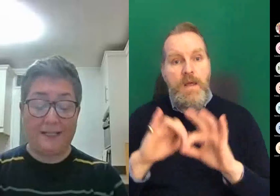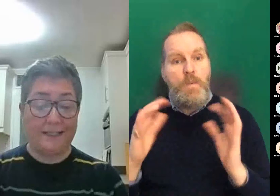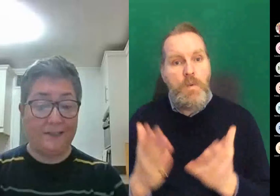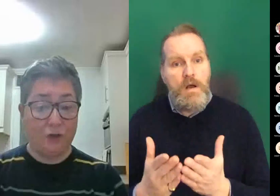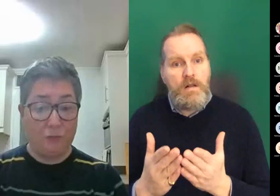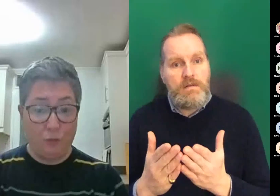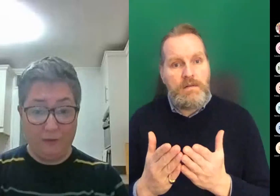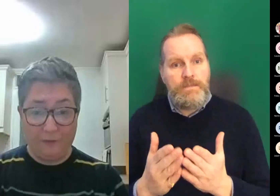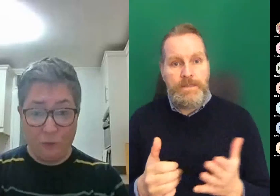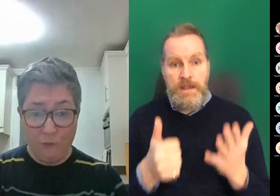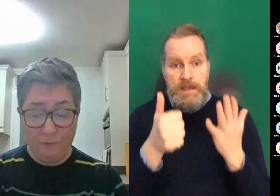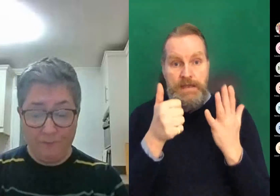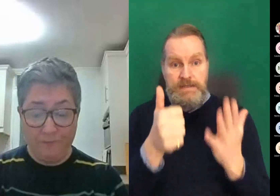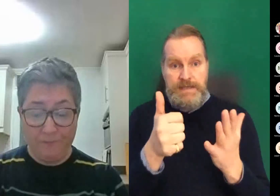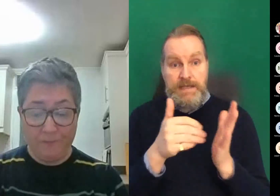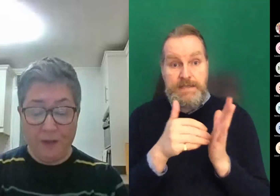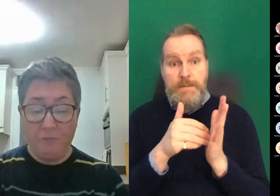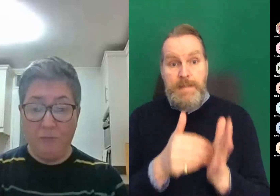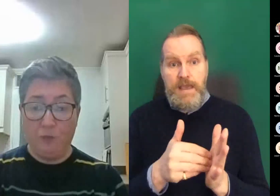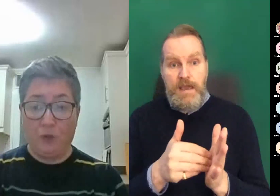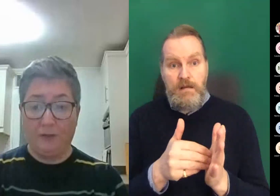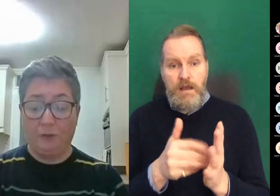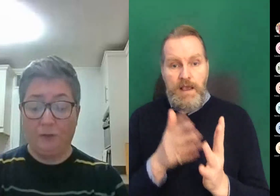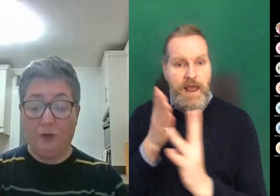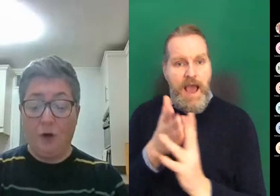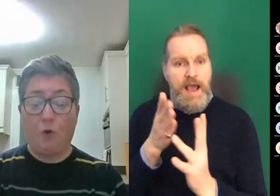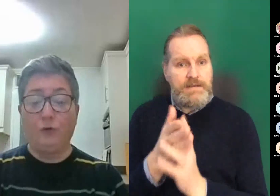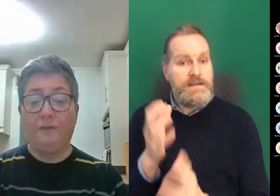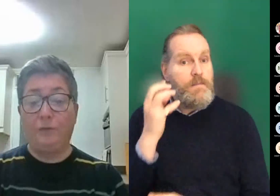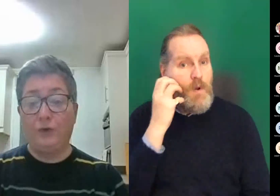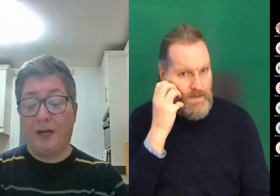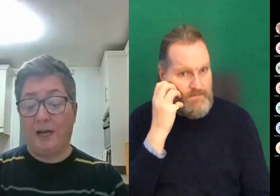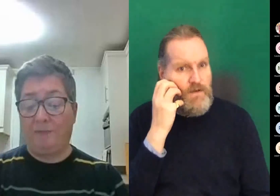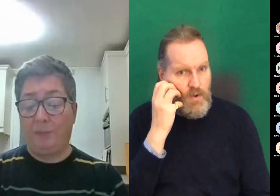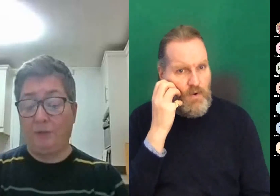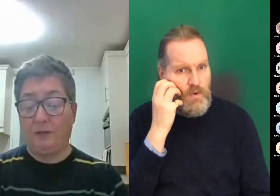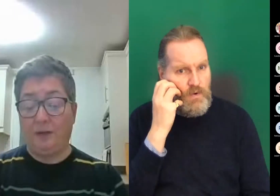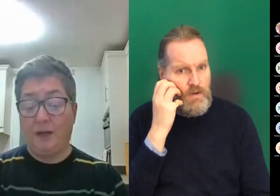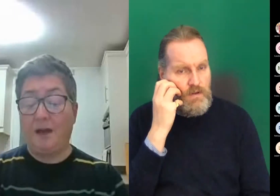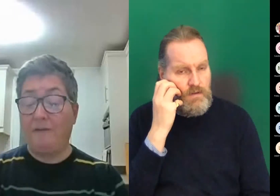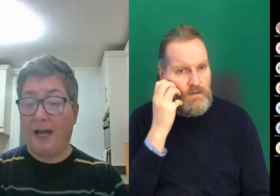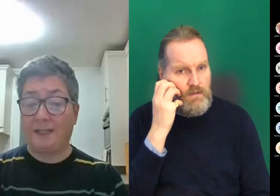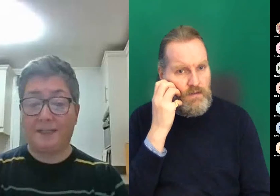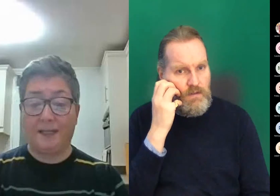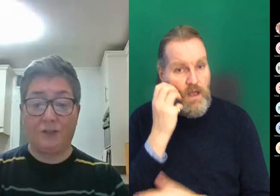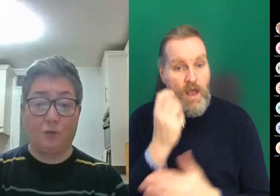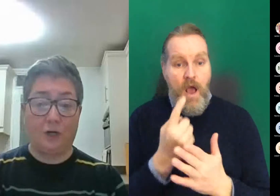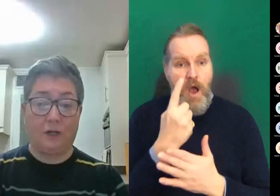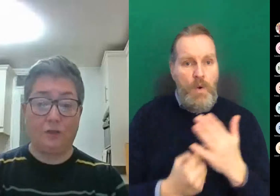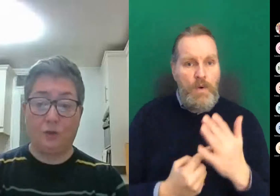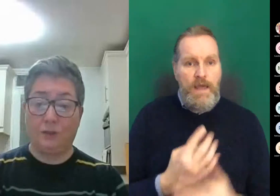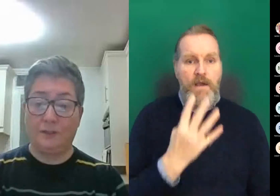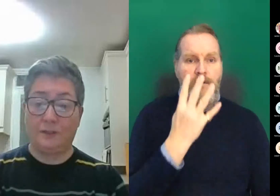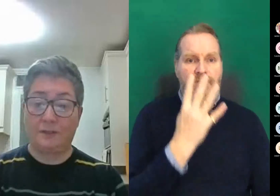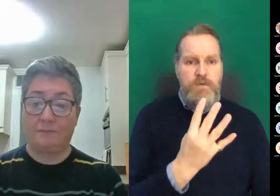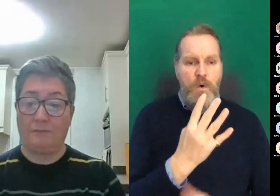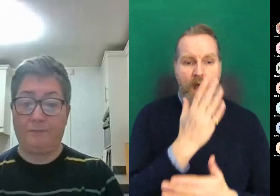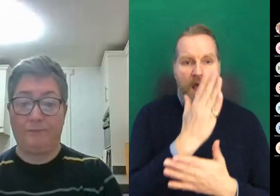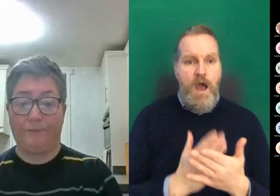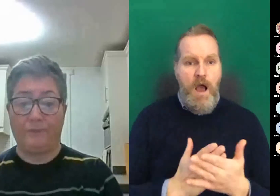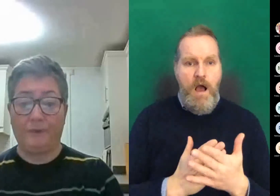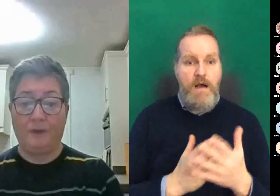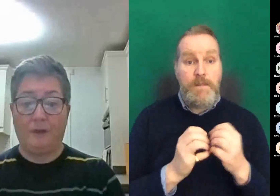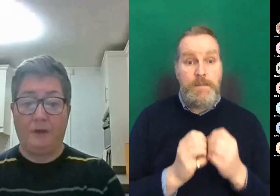of those have access to a mobile phone? Meanwhile, only 4.5 billion have access to working